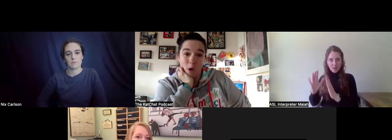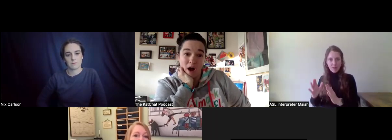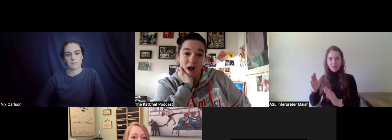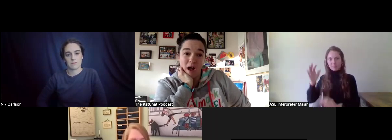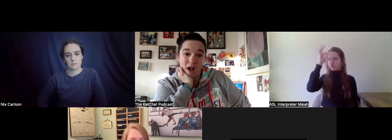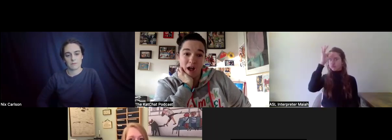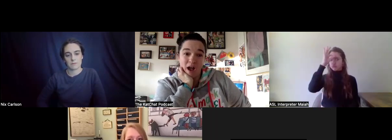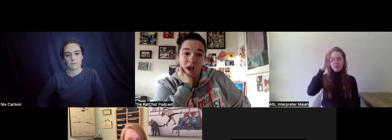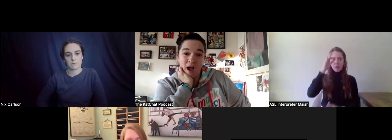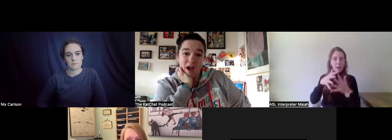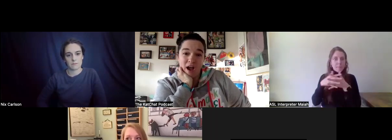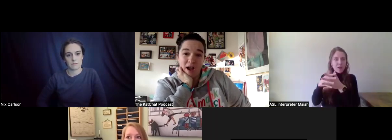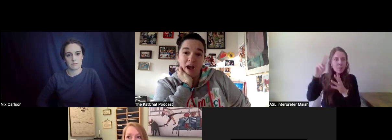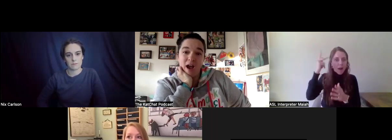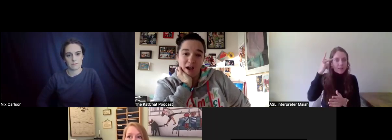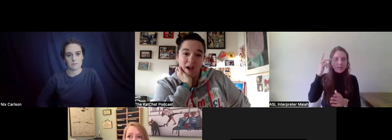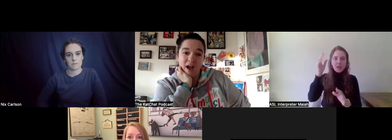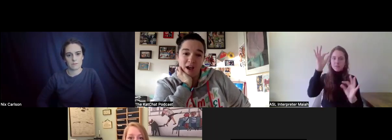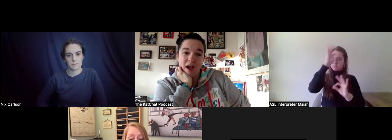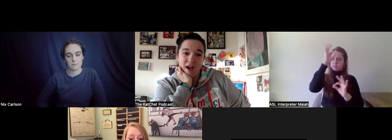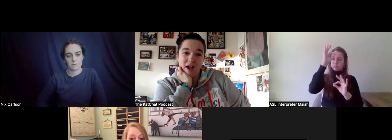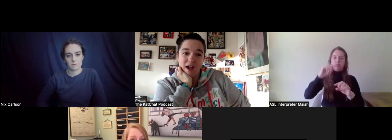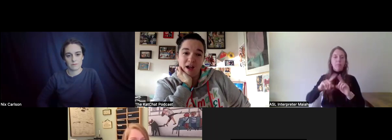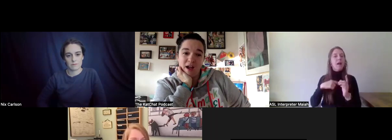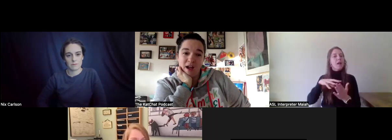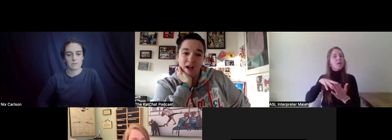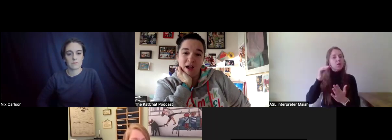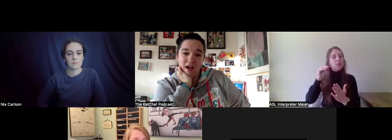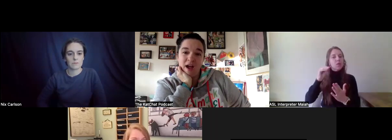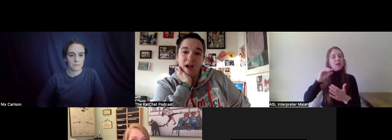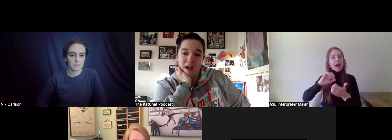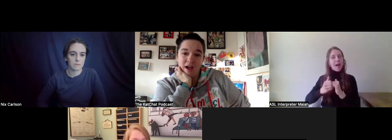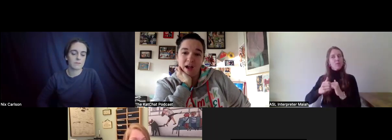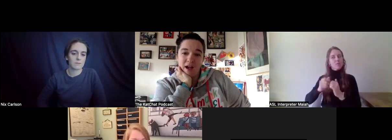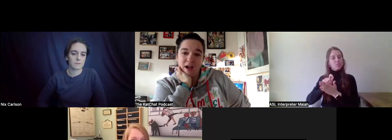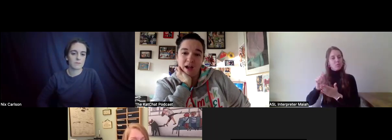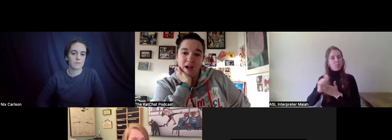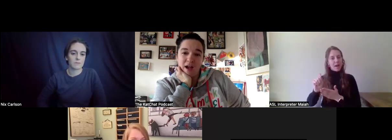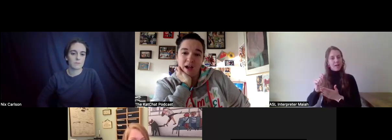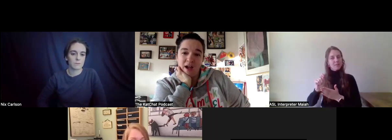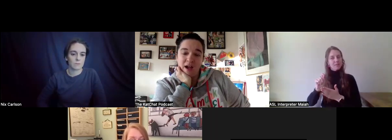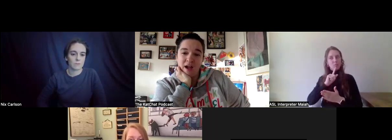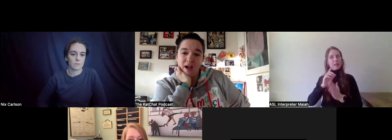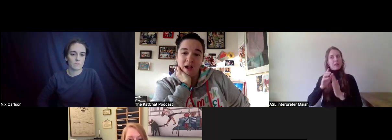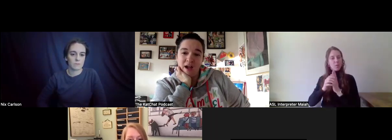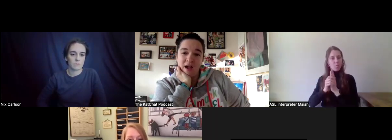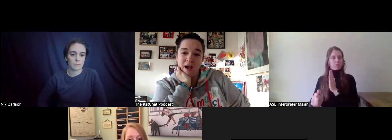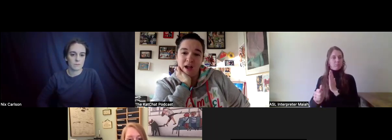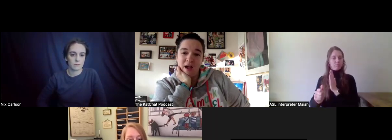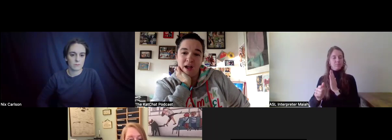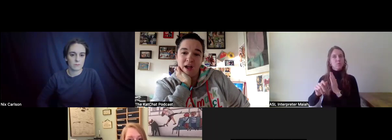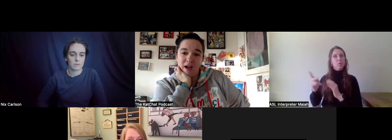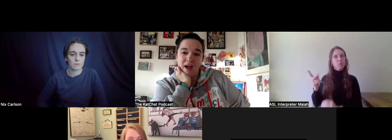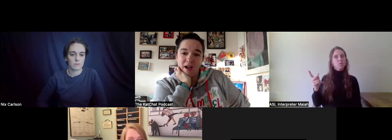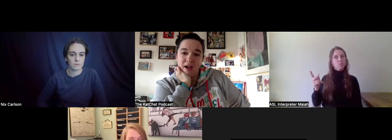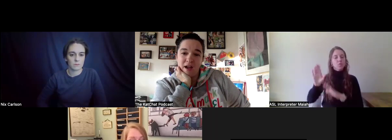I Wow. did learn was how to write really well. They were great teachers, how